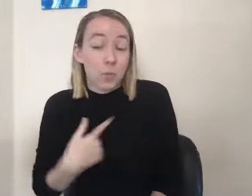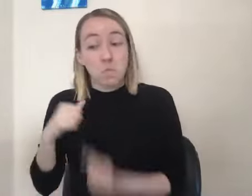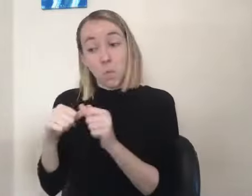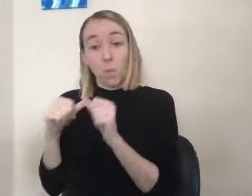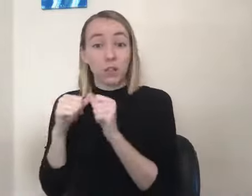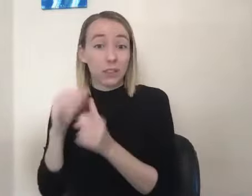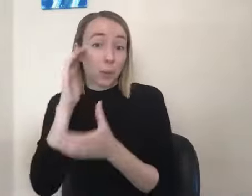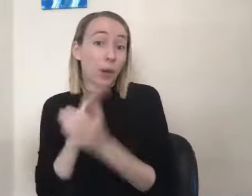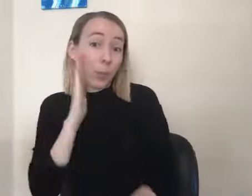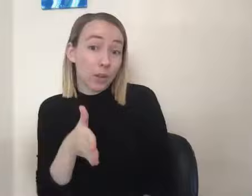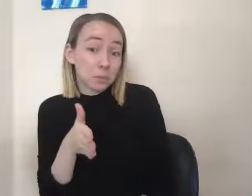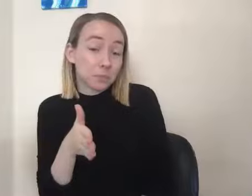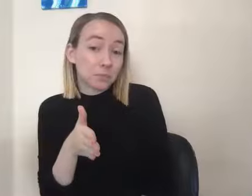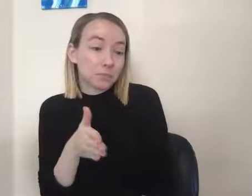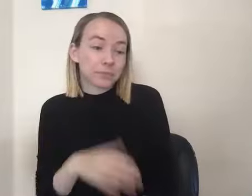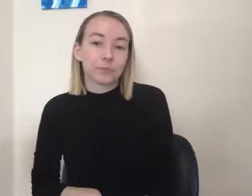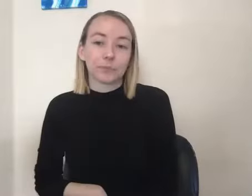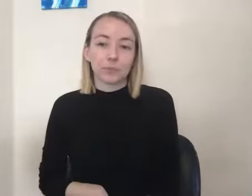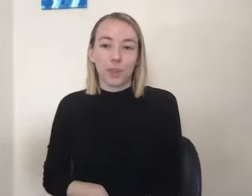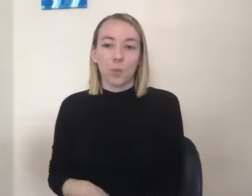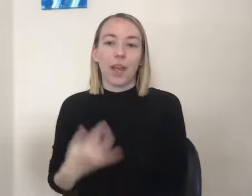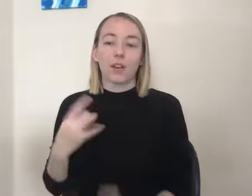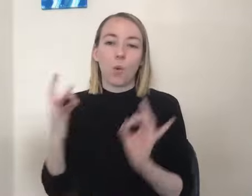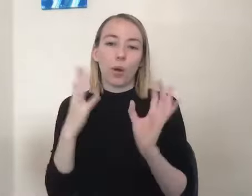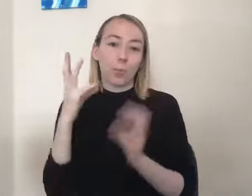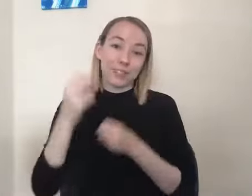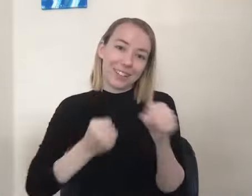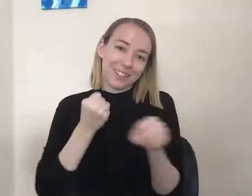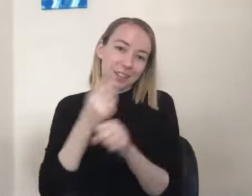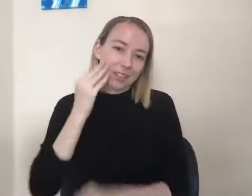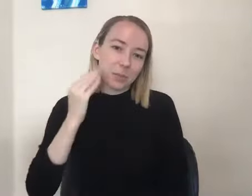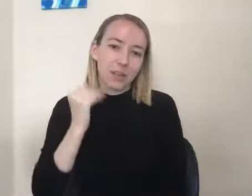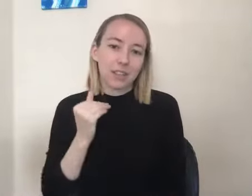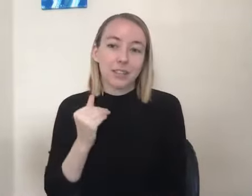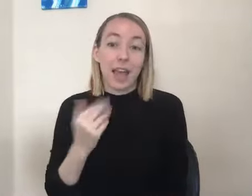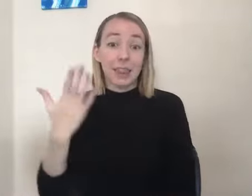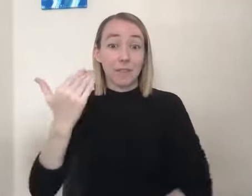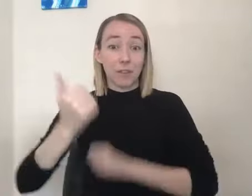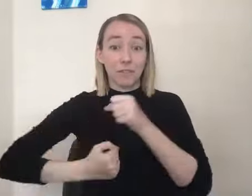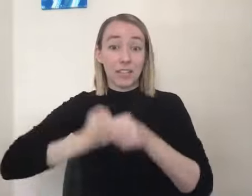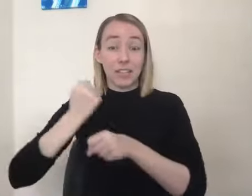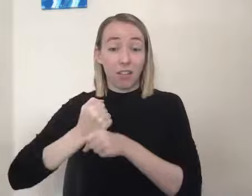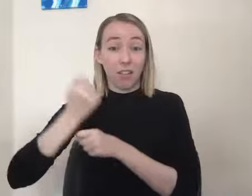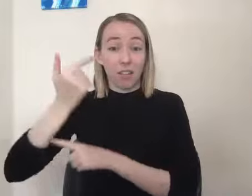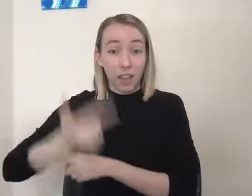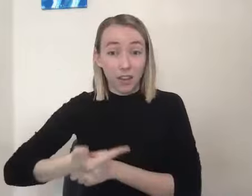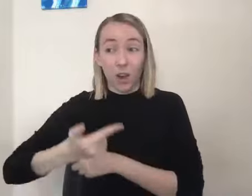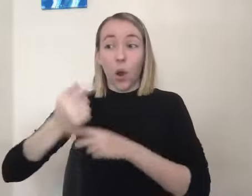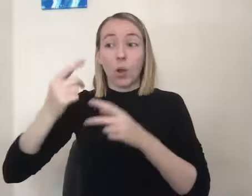for it, how hurt she was. But see, at that point in my life, I didn't give a damn whether she was hurt or whether she wasn't. We were getting married, story